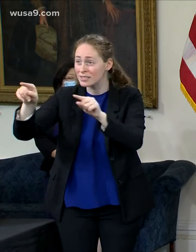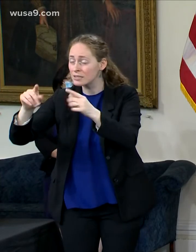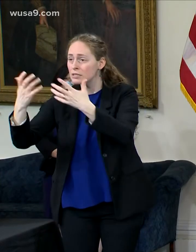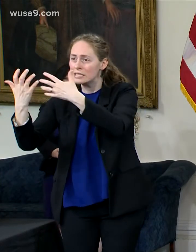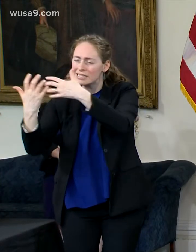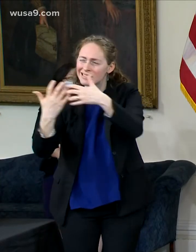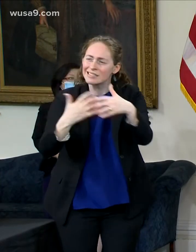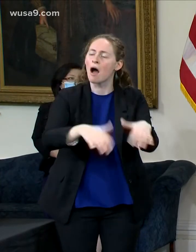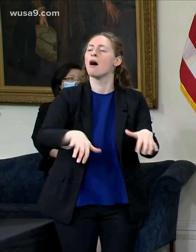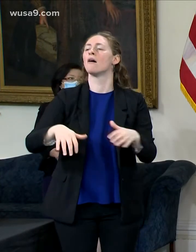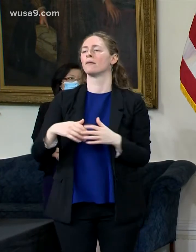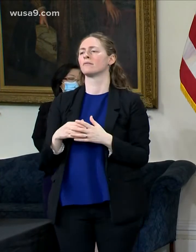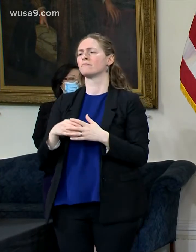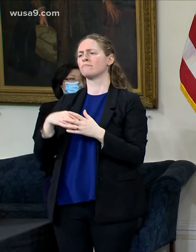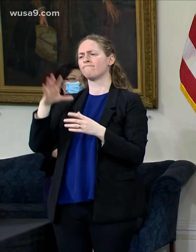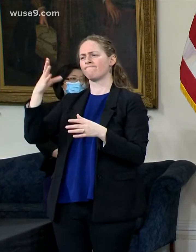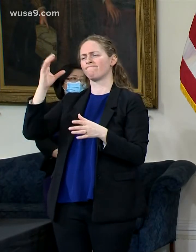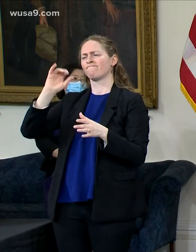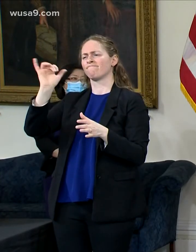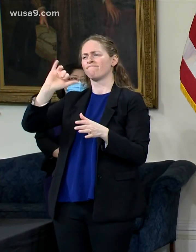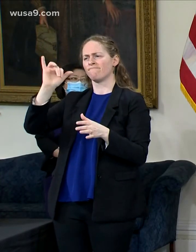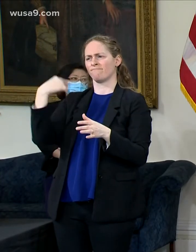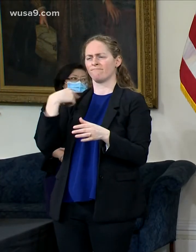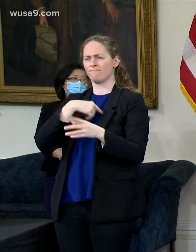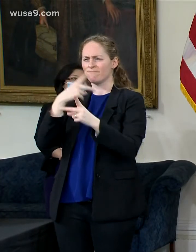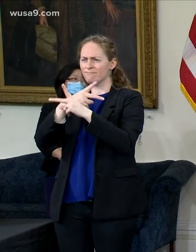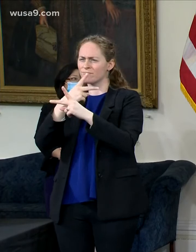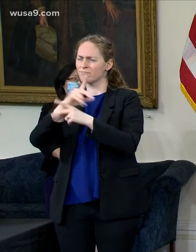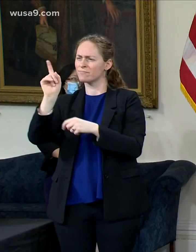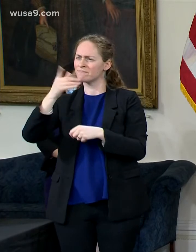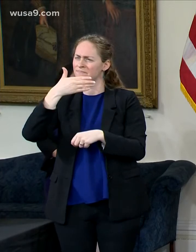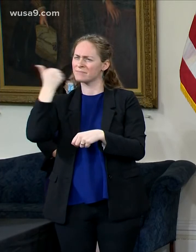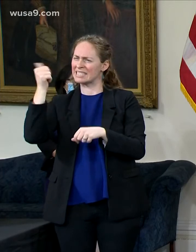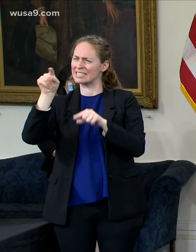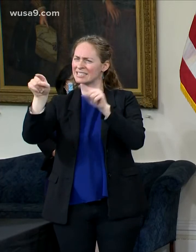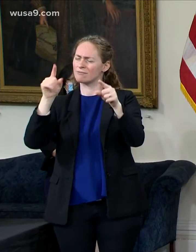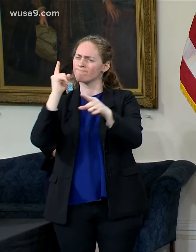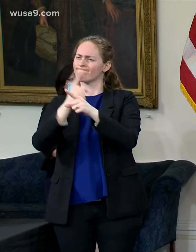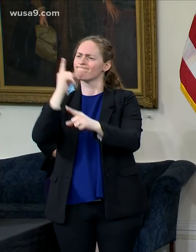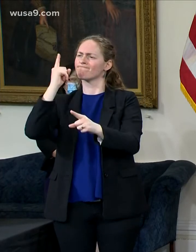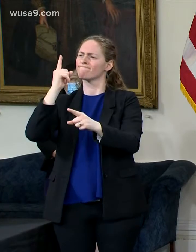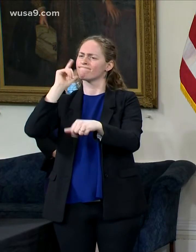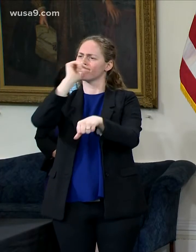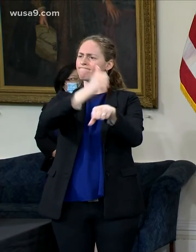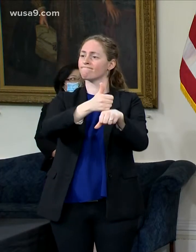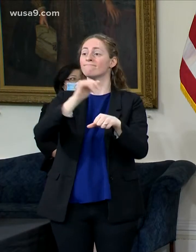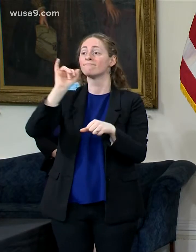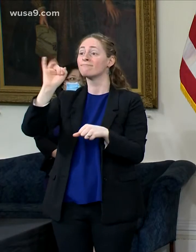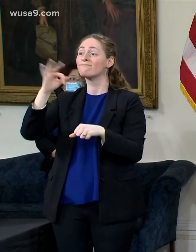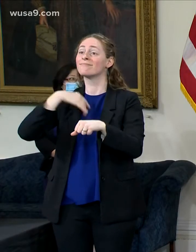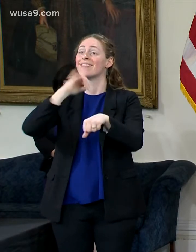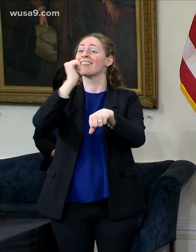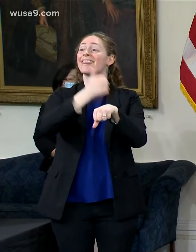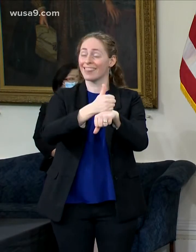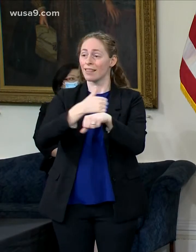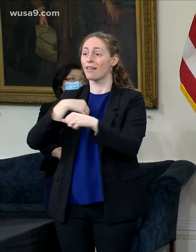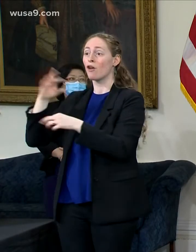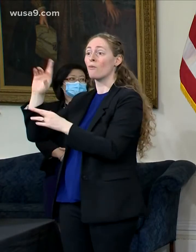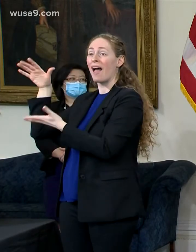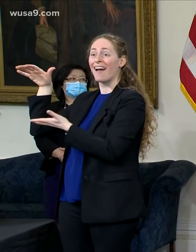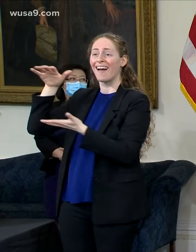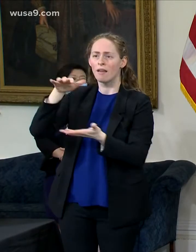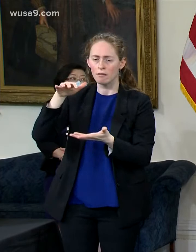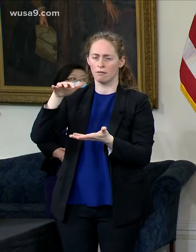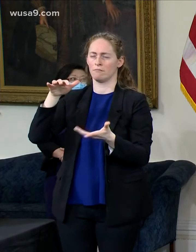should be and what it takes to get them open. But you can't open them without the vaccines, and so the timing of this is very closely aligned. A